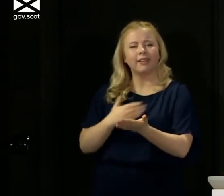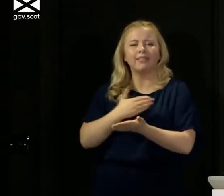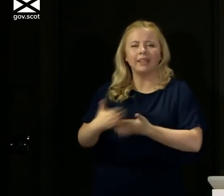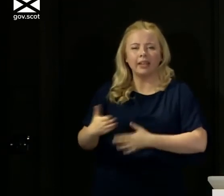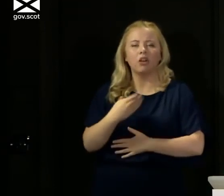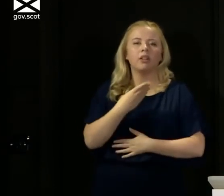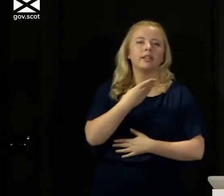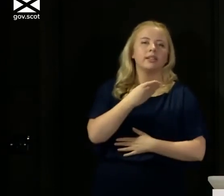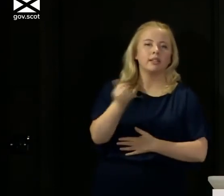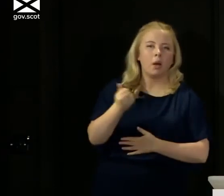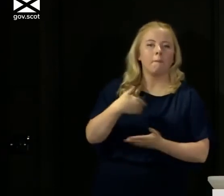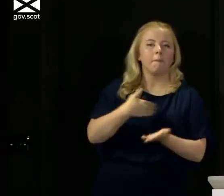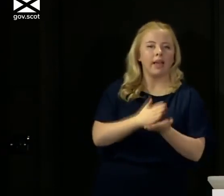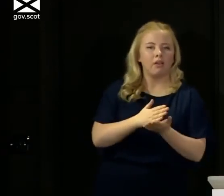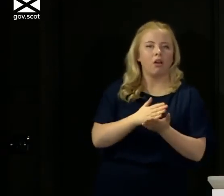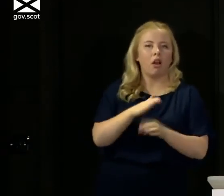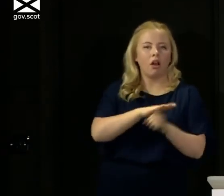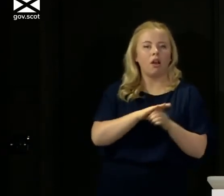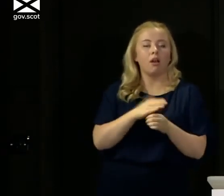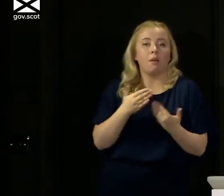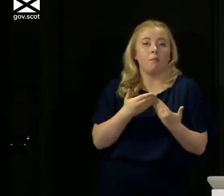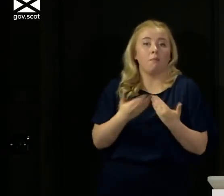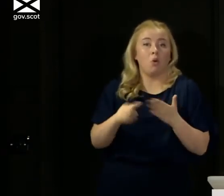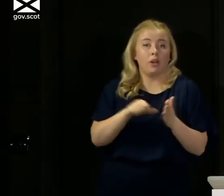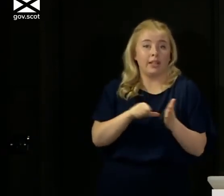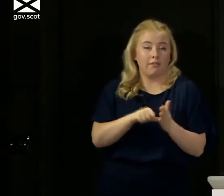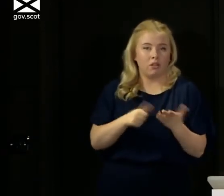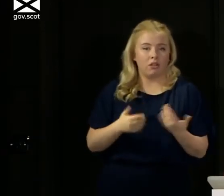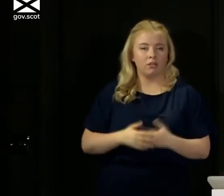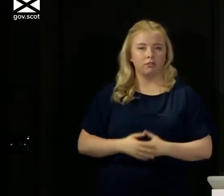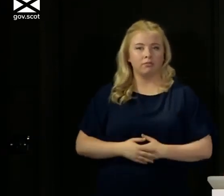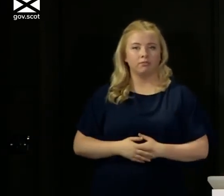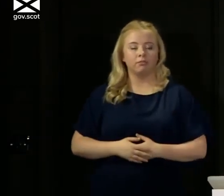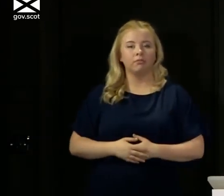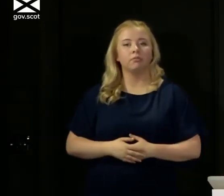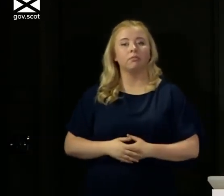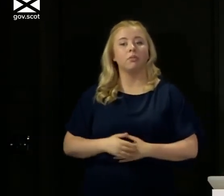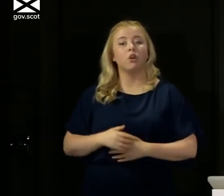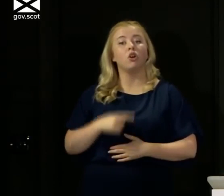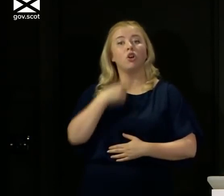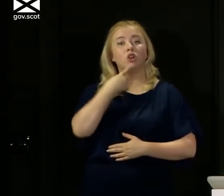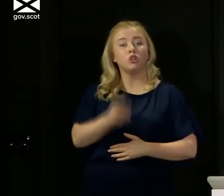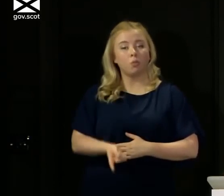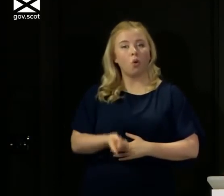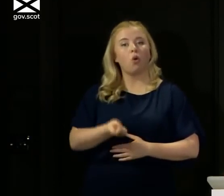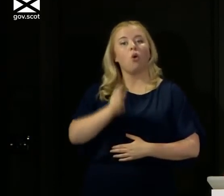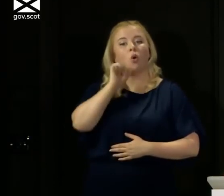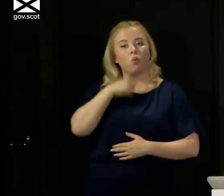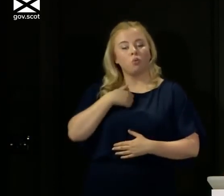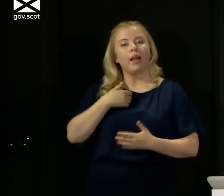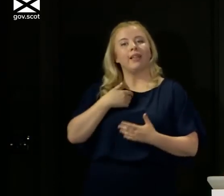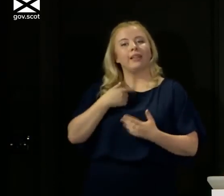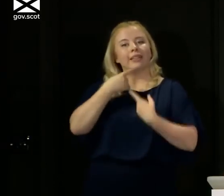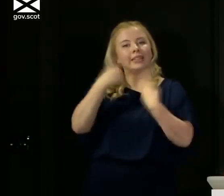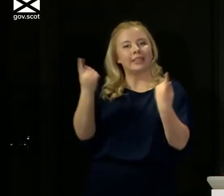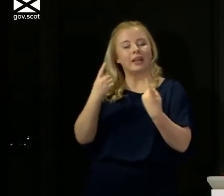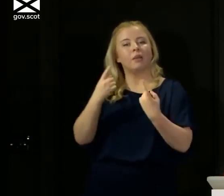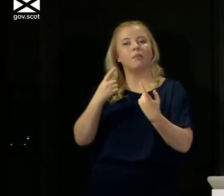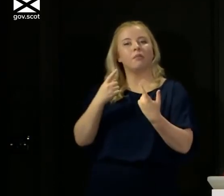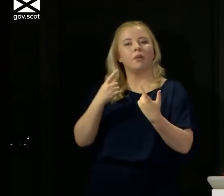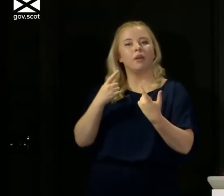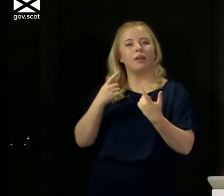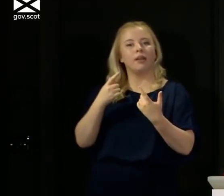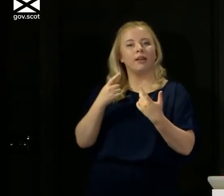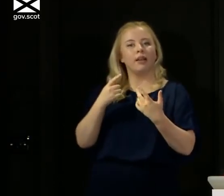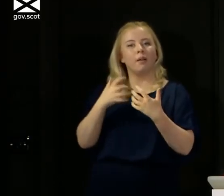difficult in some sectors than it will be in others. Fergus Ewing will make a statement in Parliament tomorrow on tourism. And, you know, he